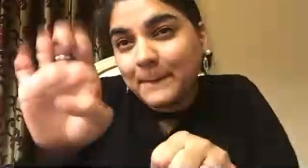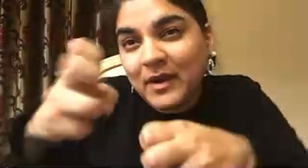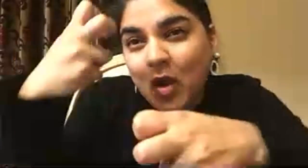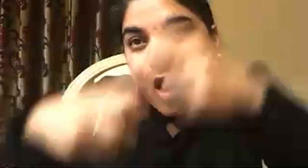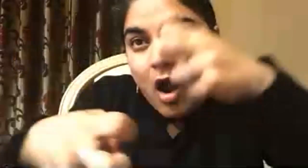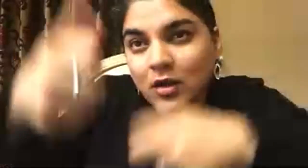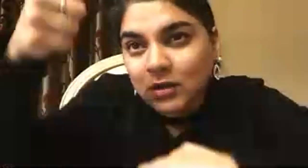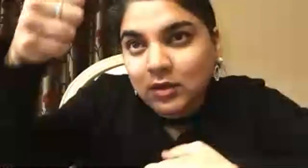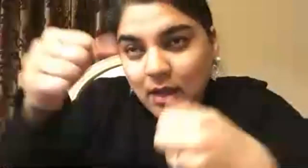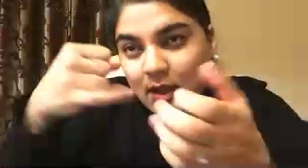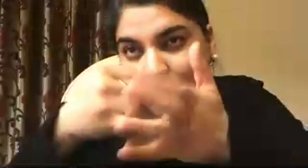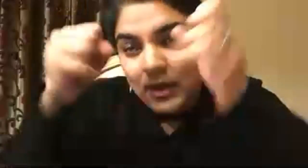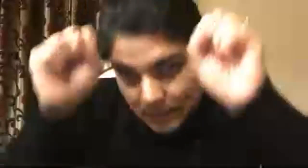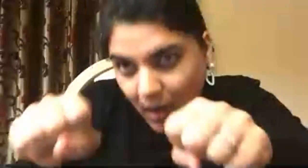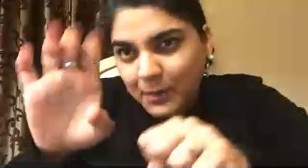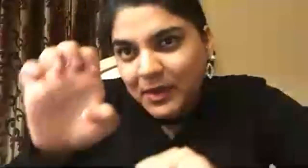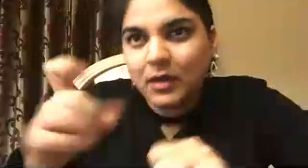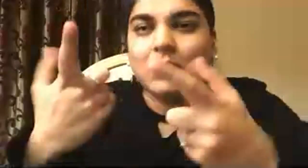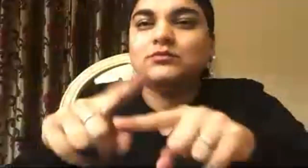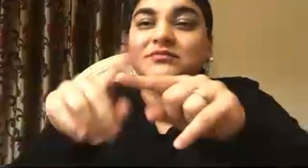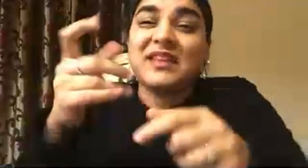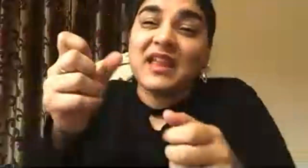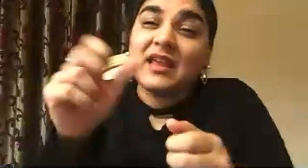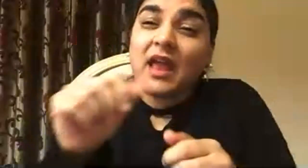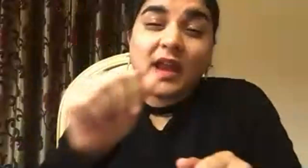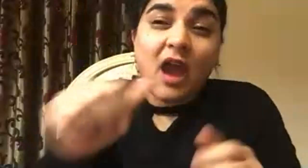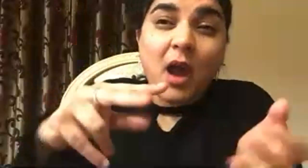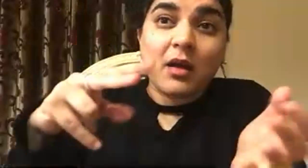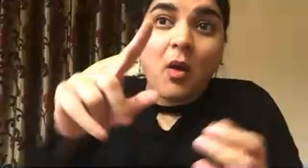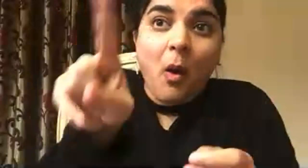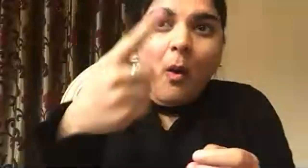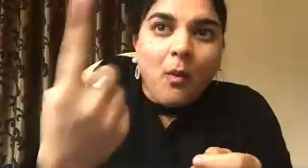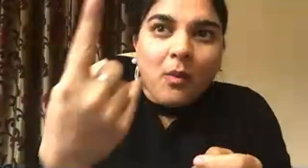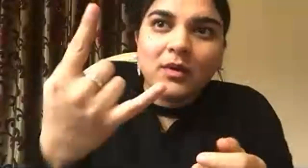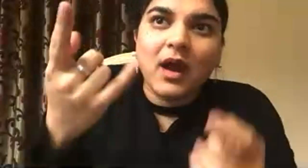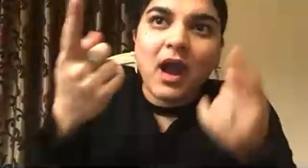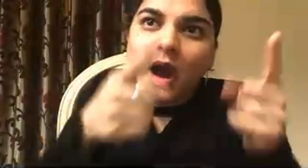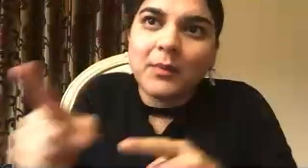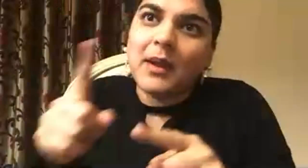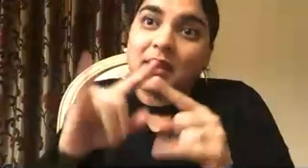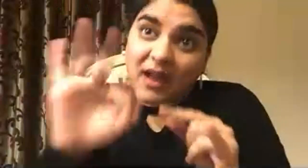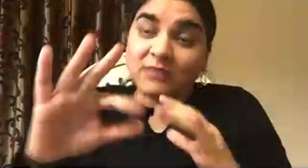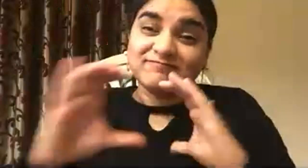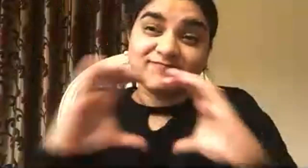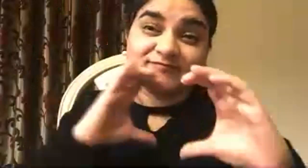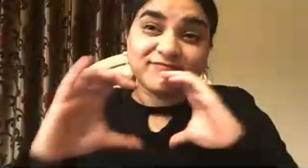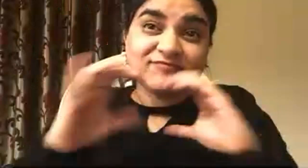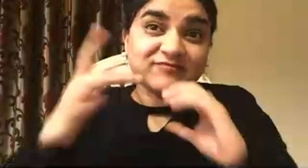Yeah, I mean, it could be harder. It definitely could be. Again, it really depends. It doesn't only happen